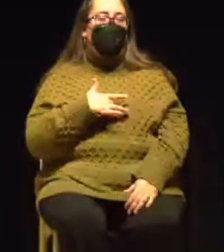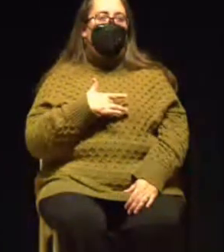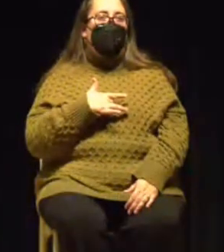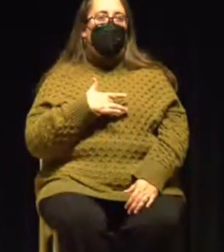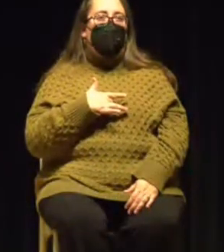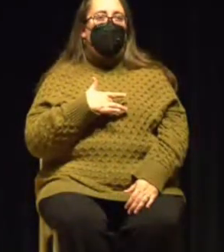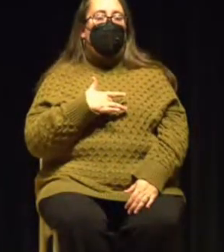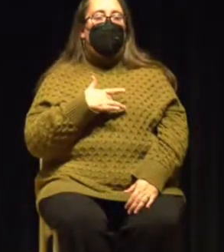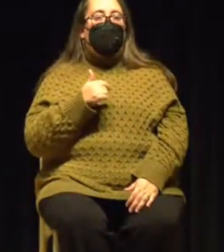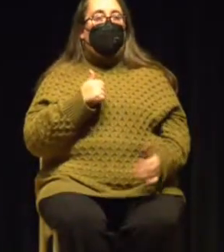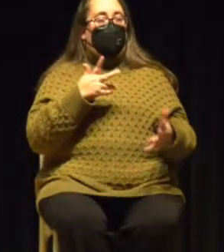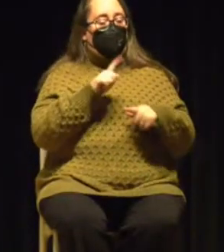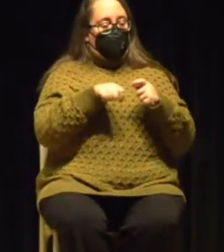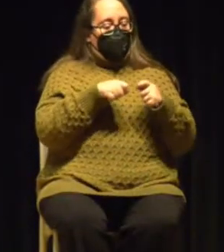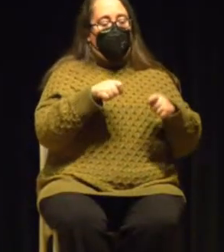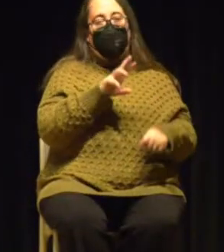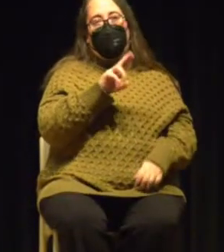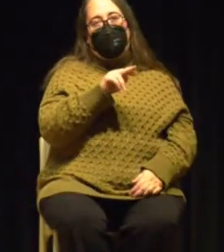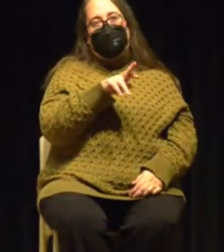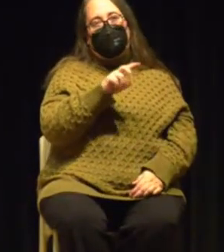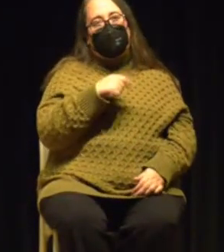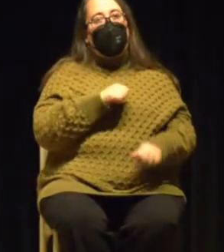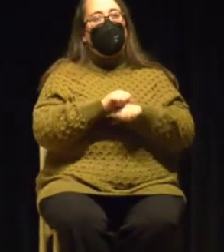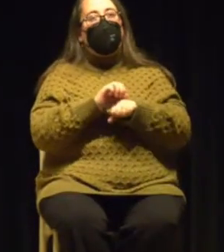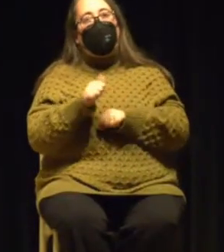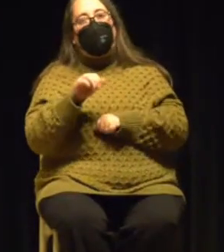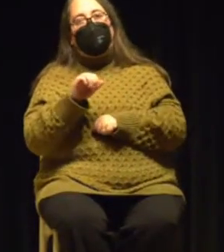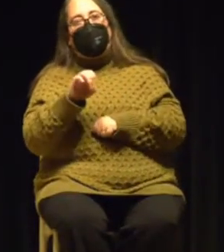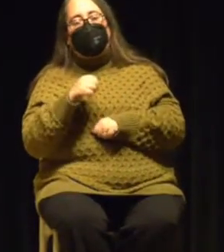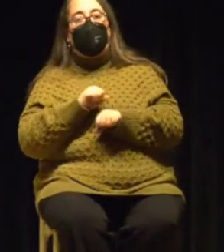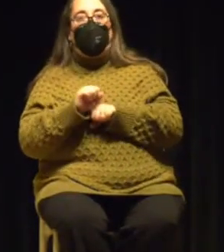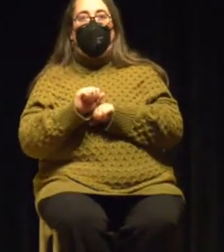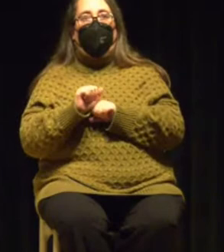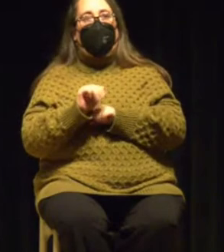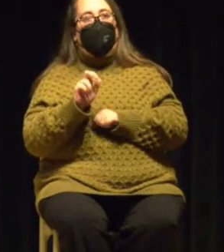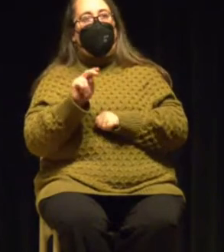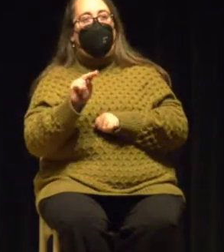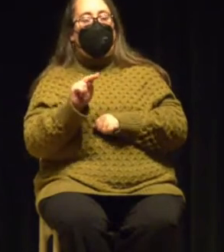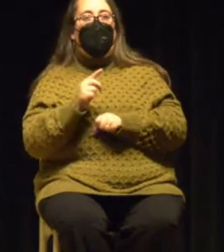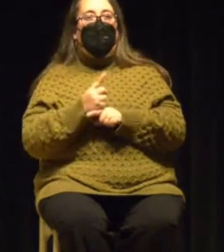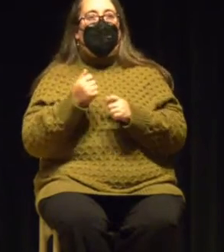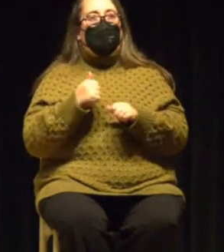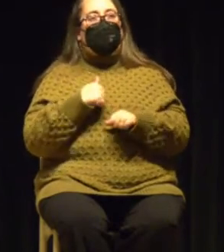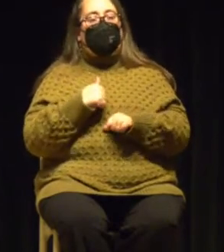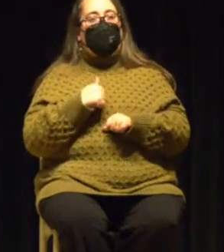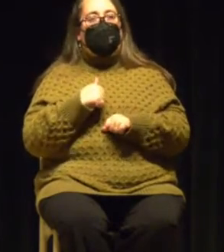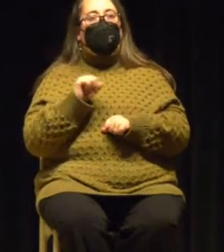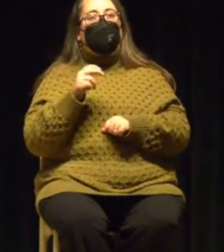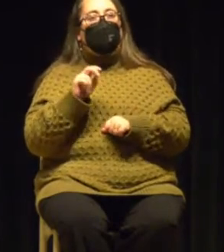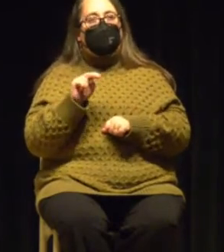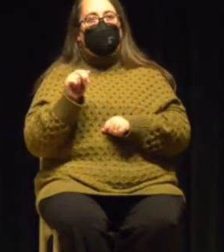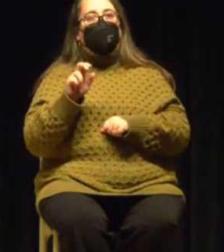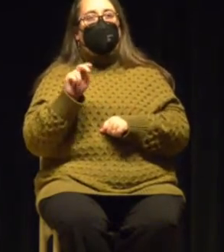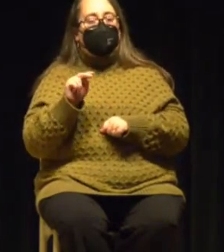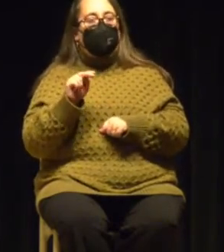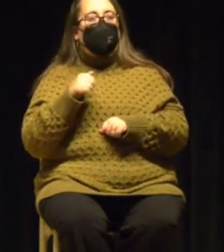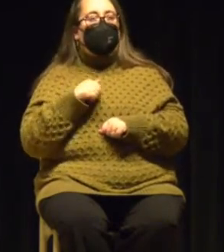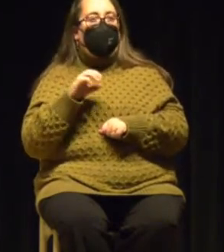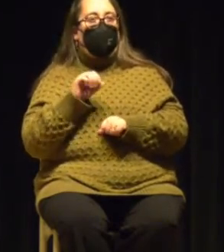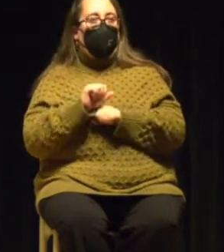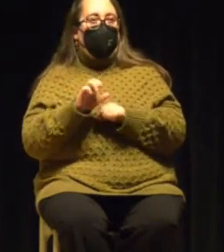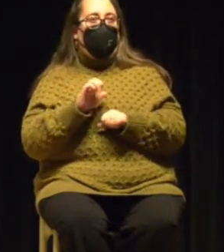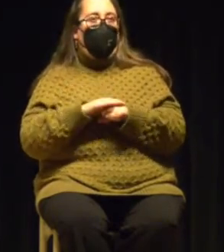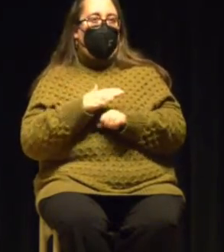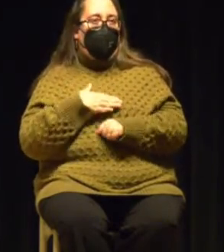up Undisclosed, I'm working on other cases. I'm working with Colin. Right now, I was on a live, Susan Simpson, who's my colleague in